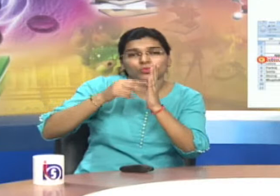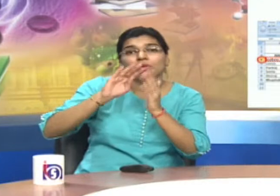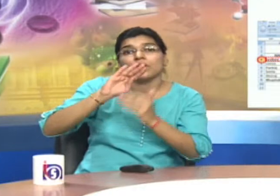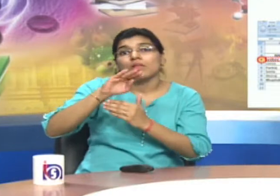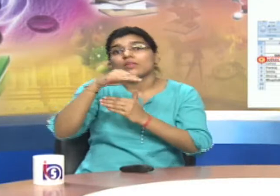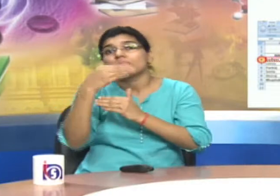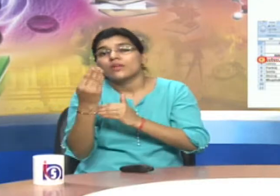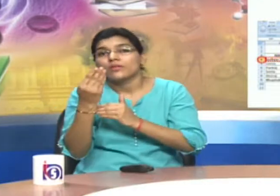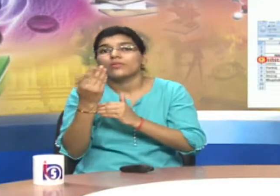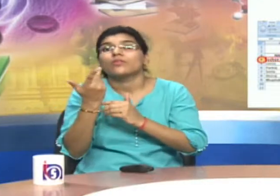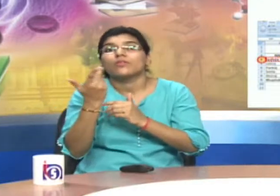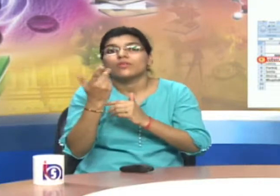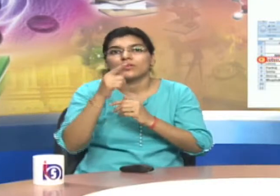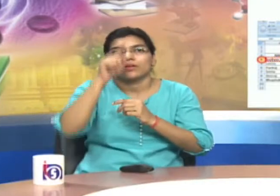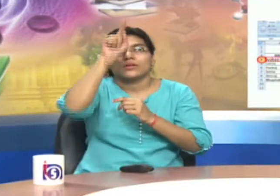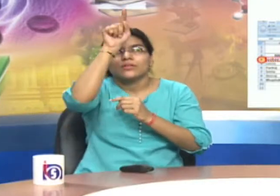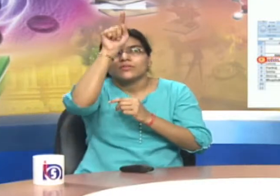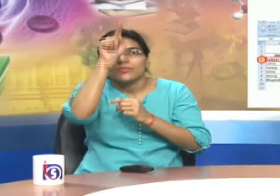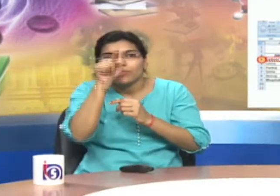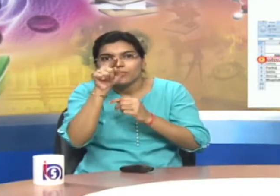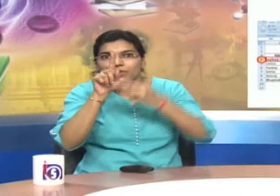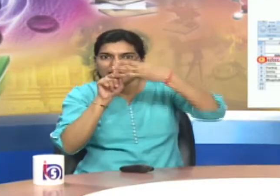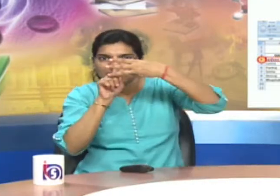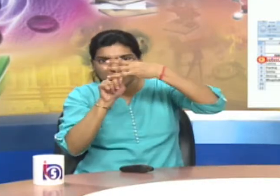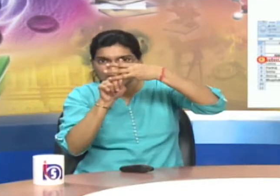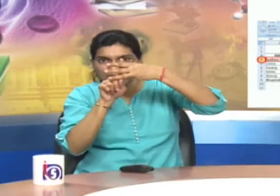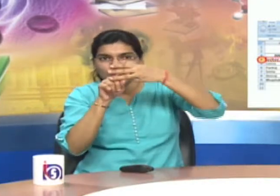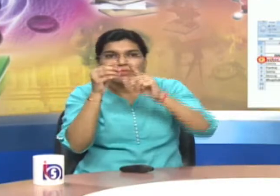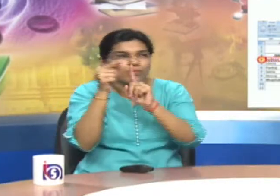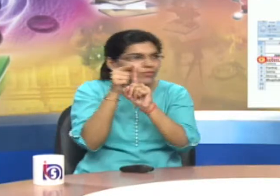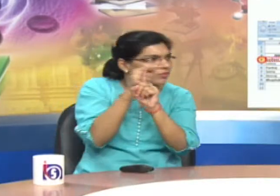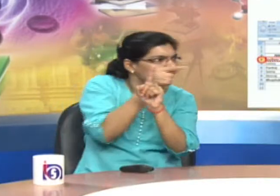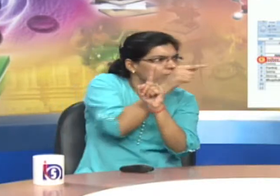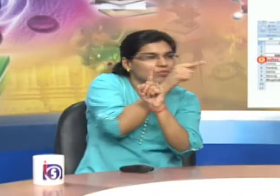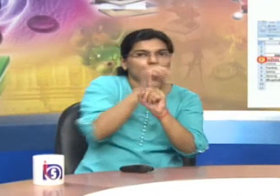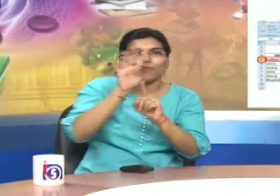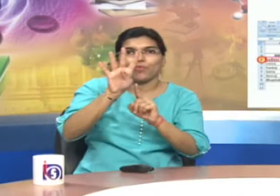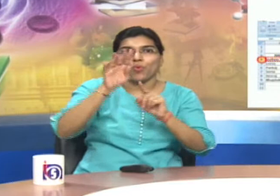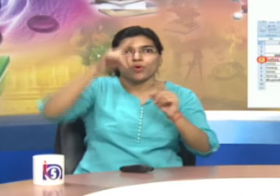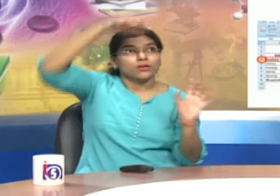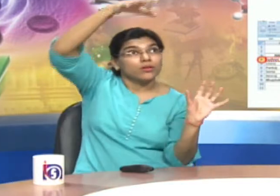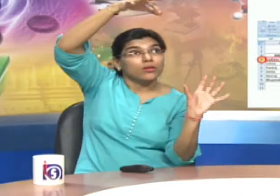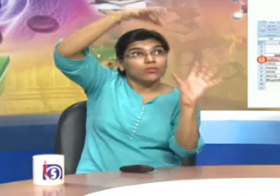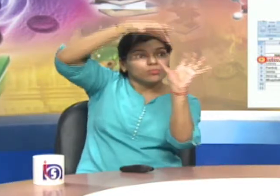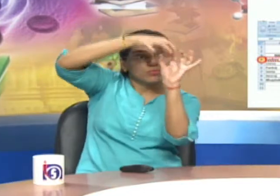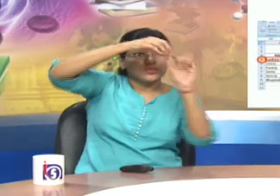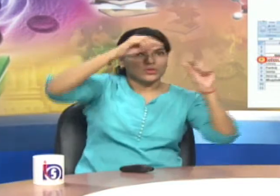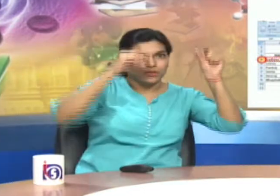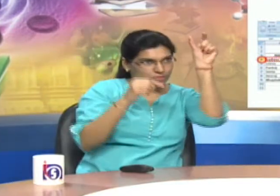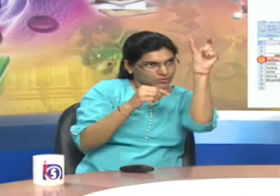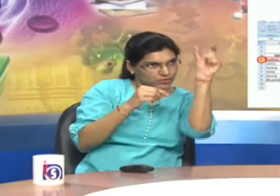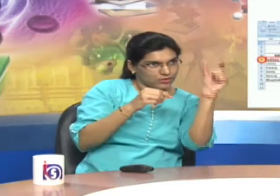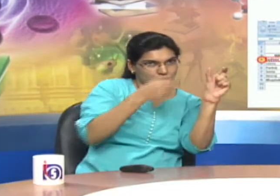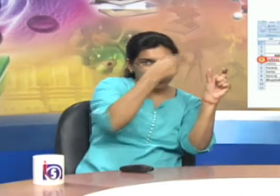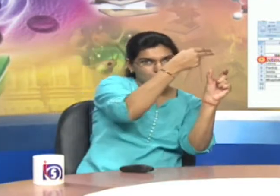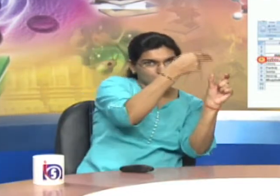B4 till which range. It is in the ratio format from